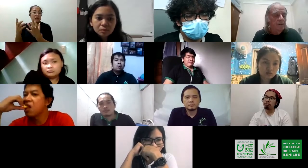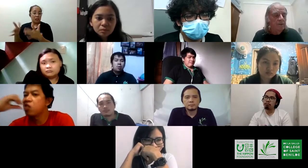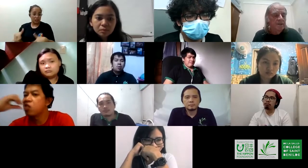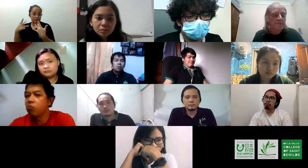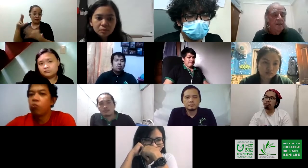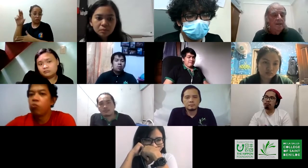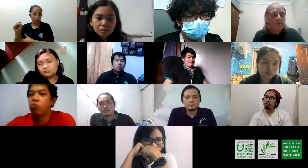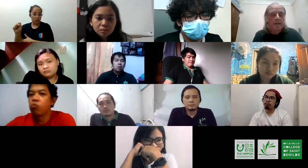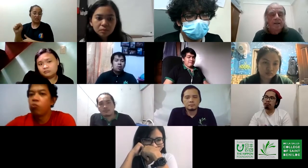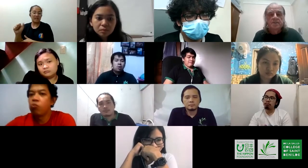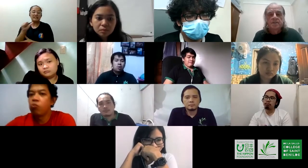right?